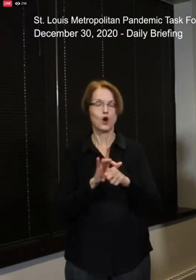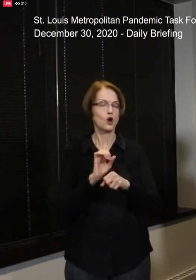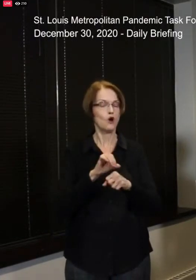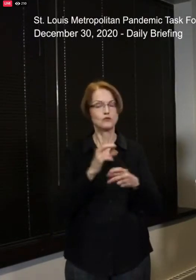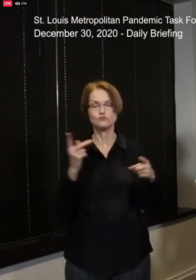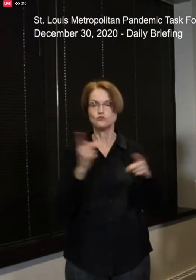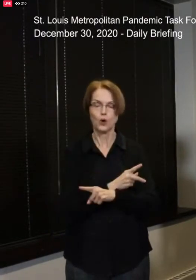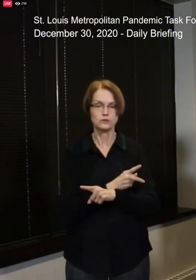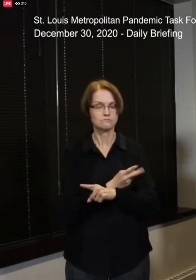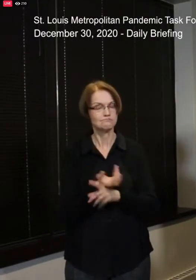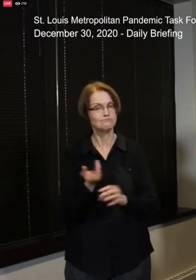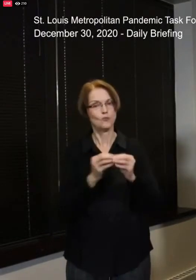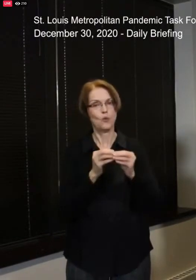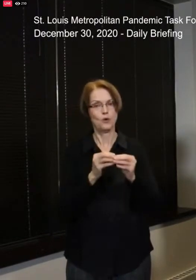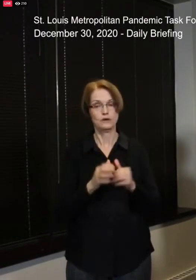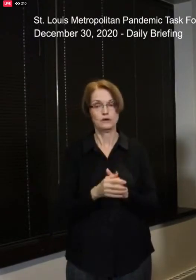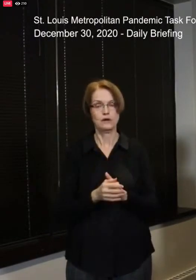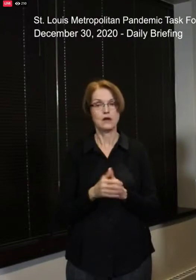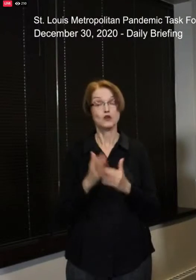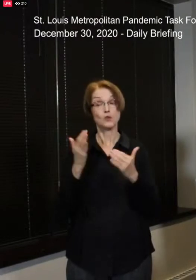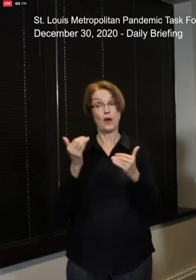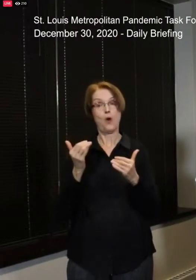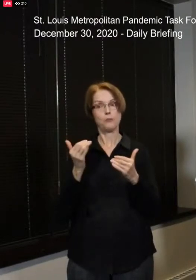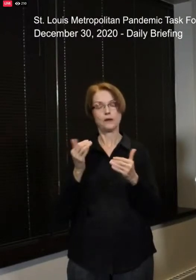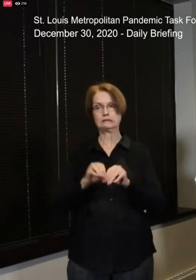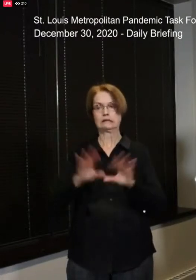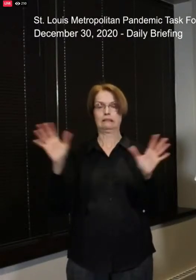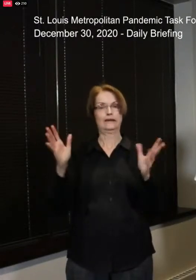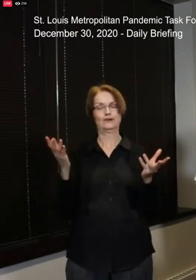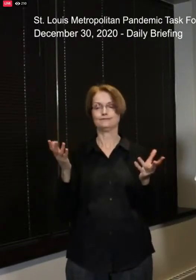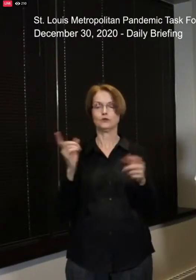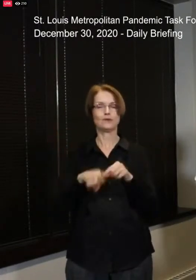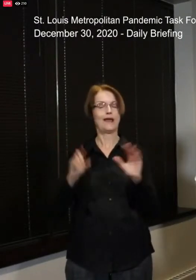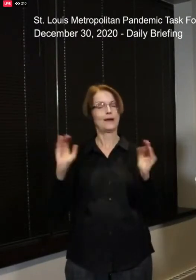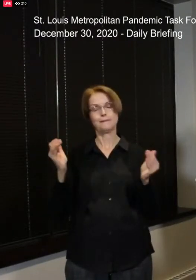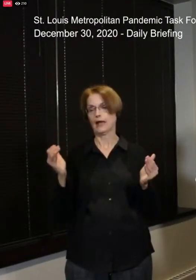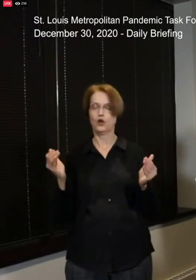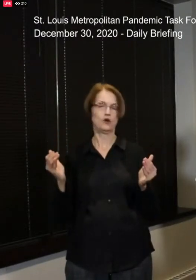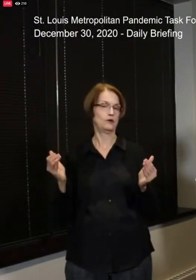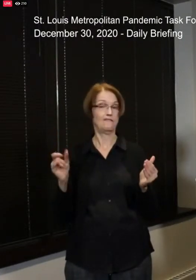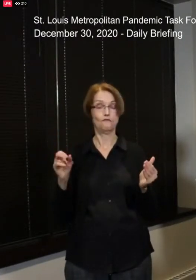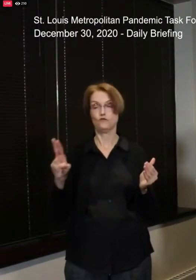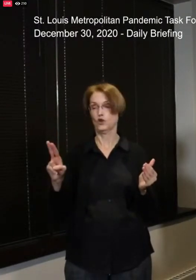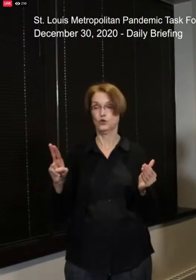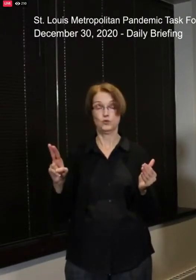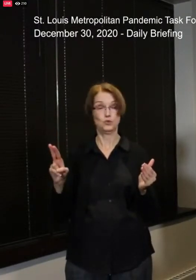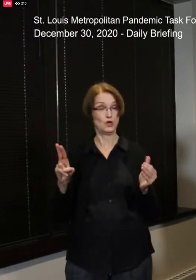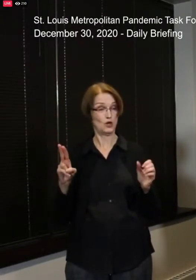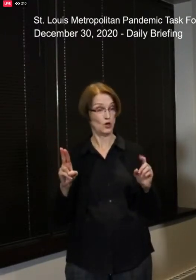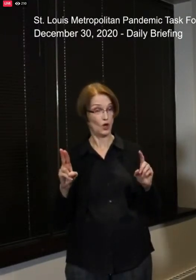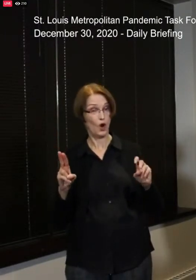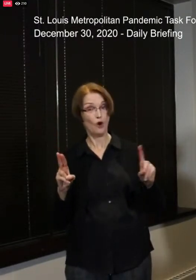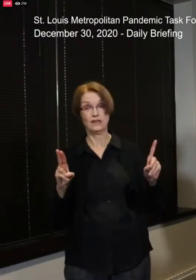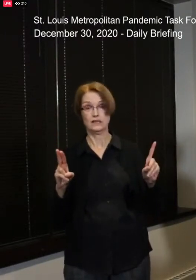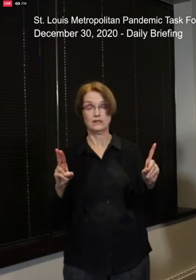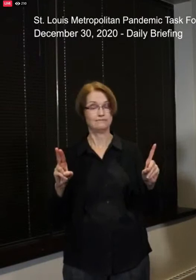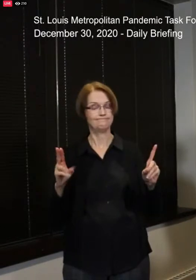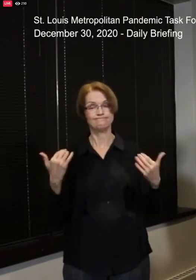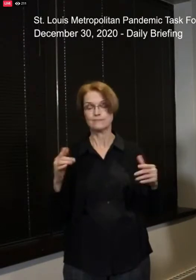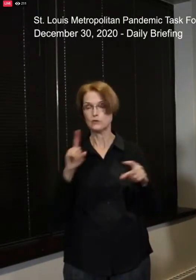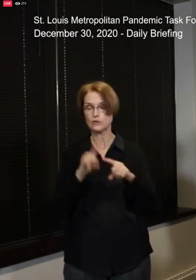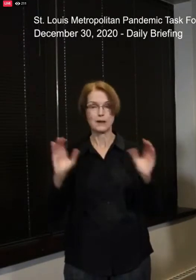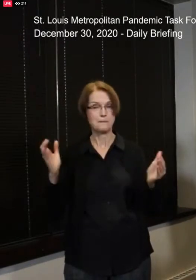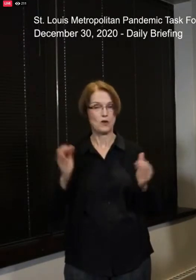I'm hopeful that we can put that argument to rest because really there's just no comparison between COVID and influenza.